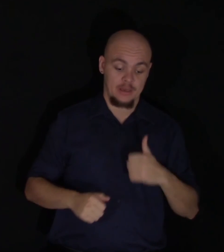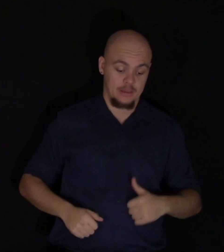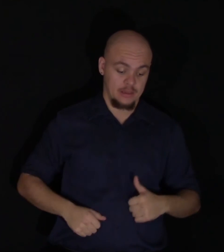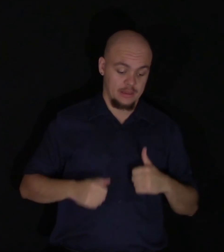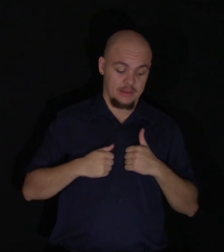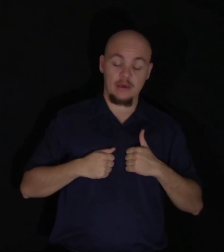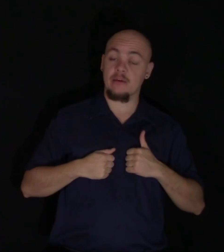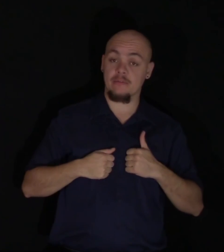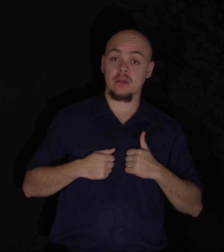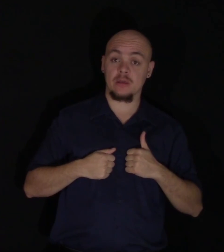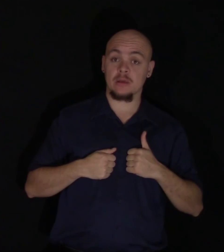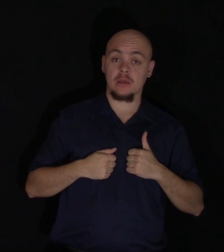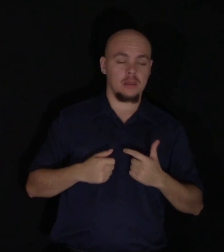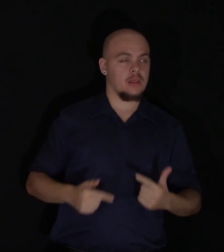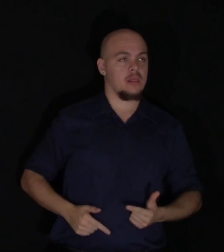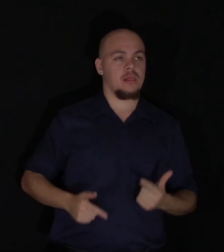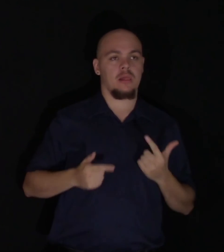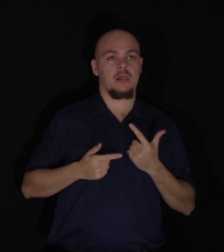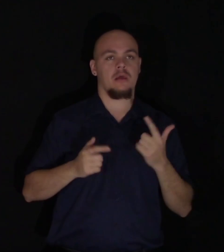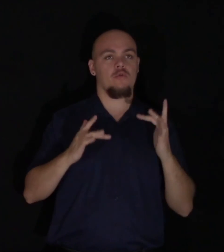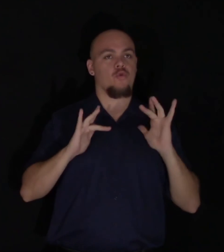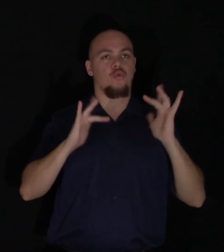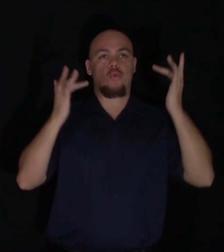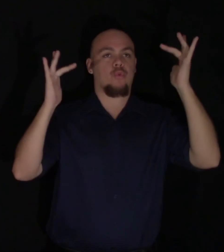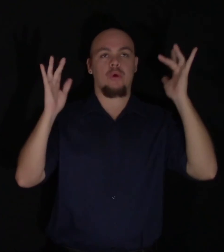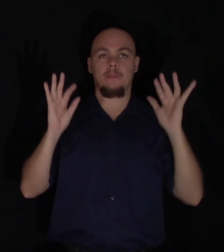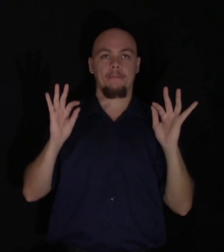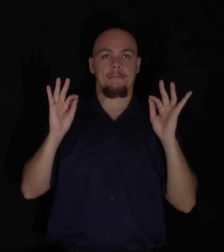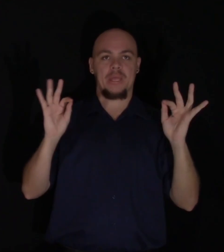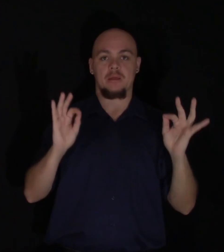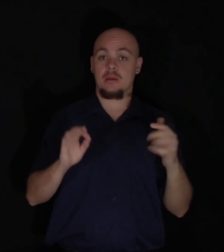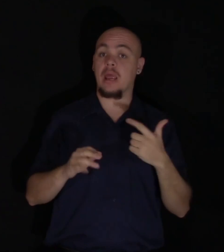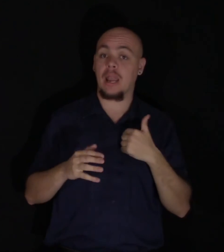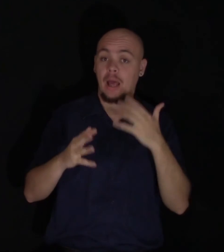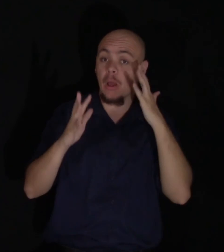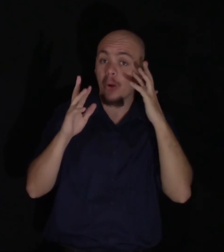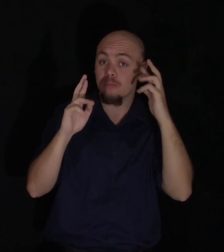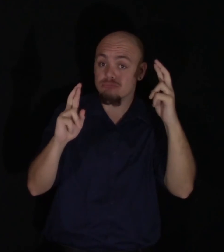am living the most lit up life I have ever had in years, and I'd like the same for you.